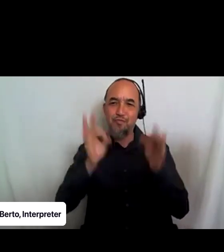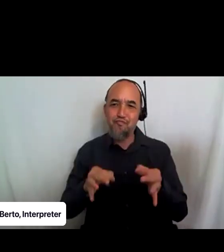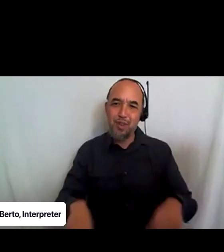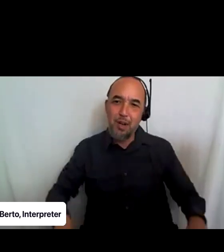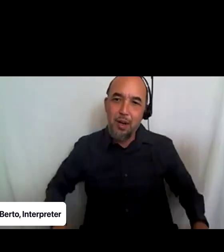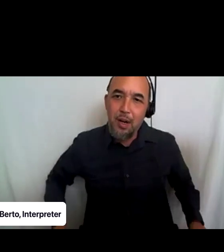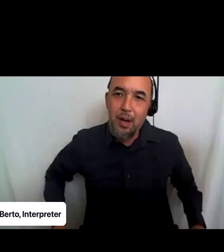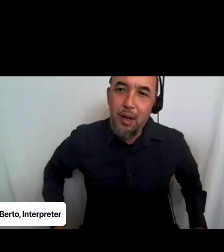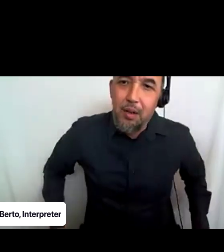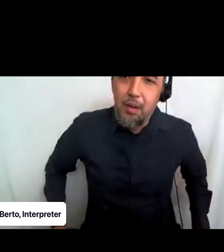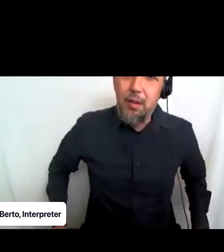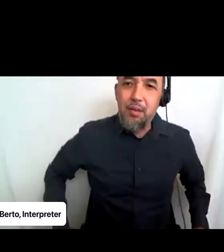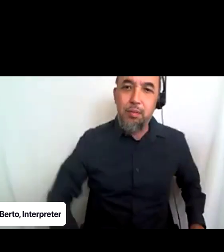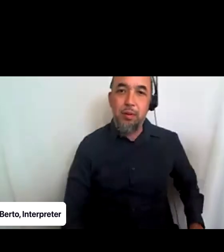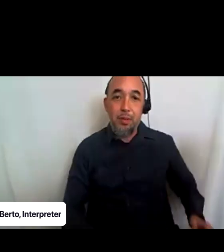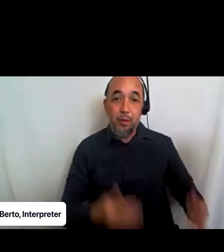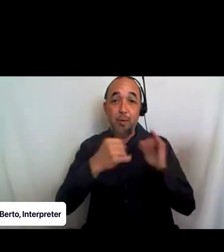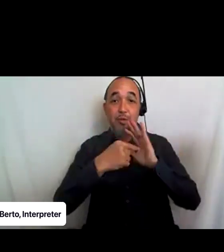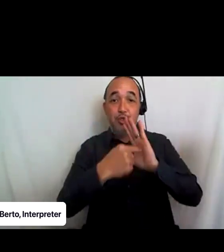you the texture of my bechamel. It's bubbling.